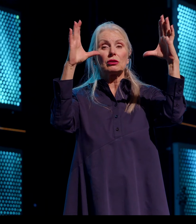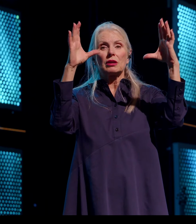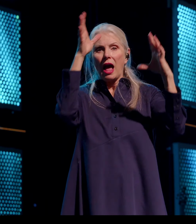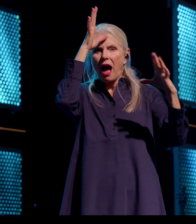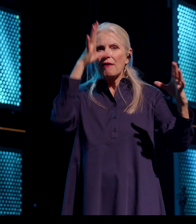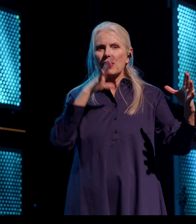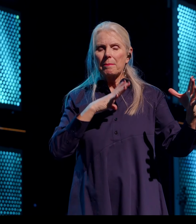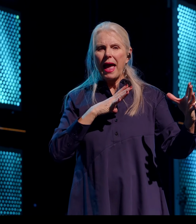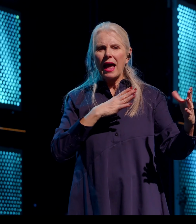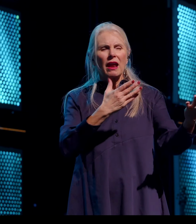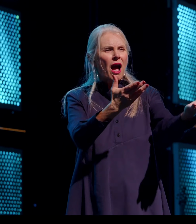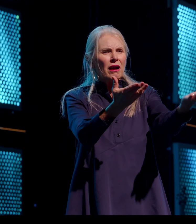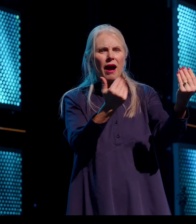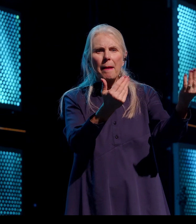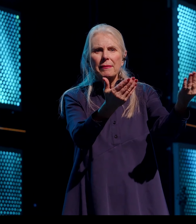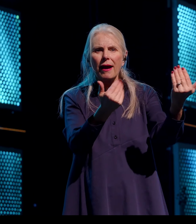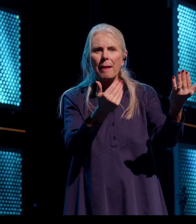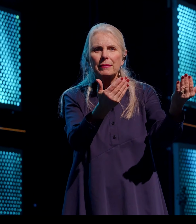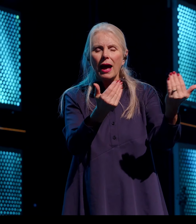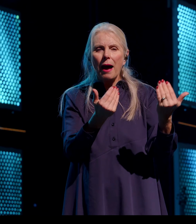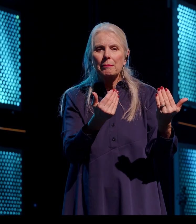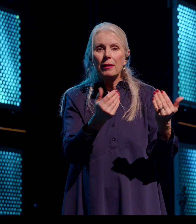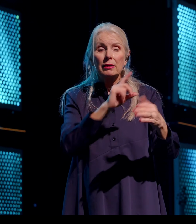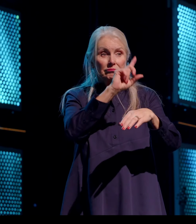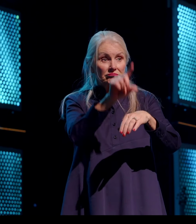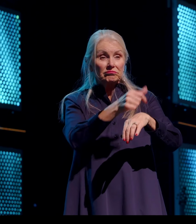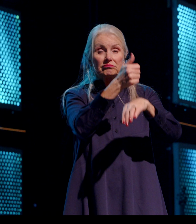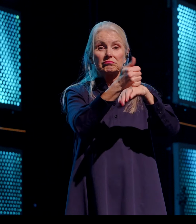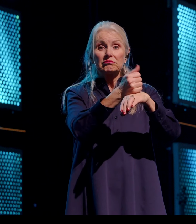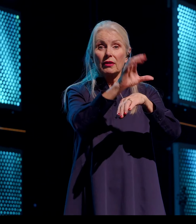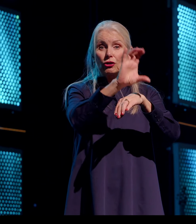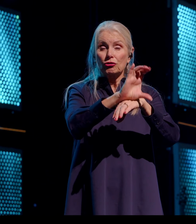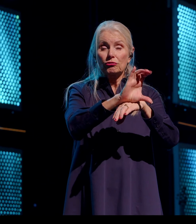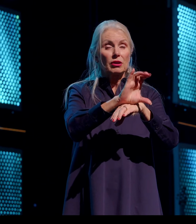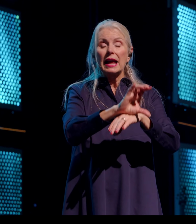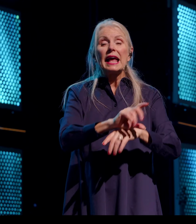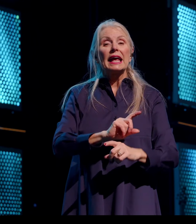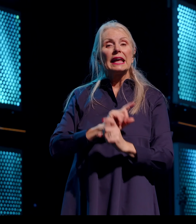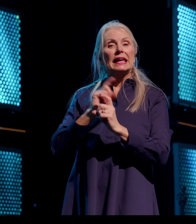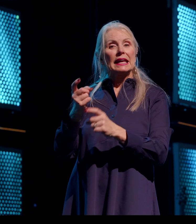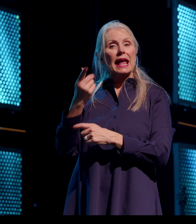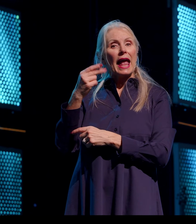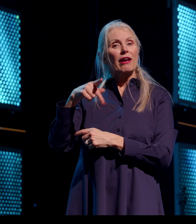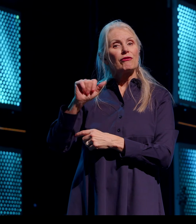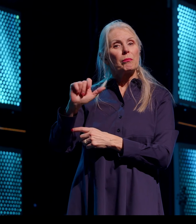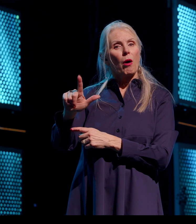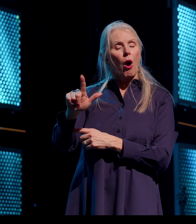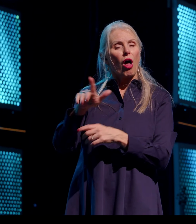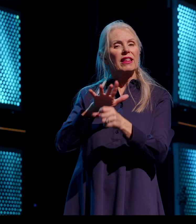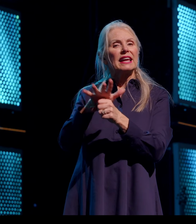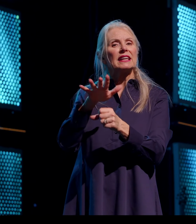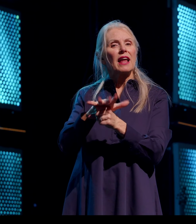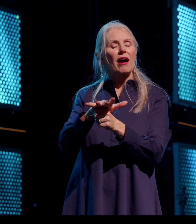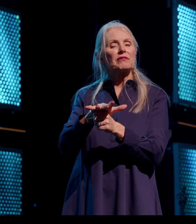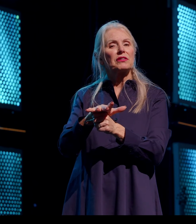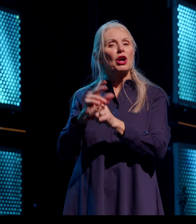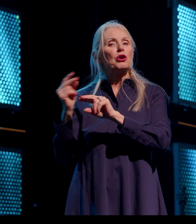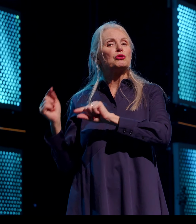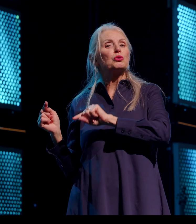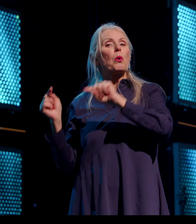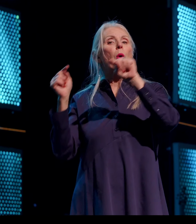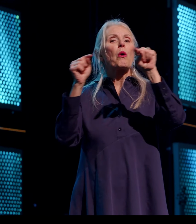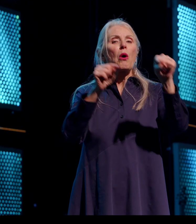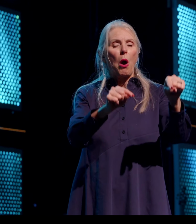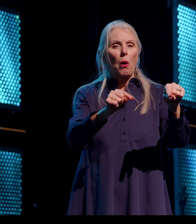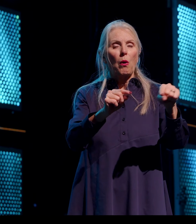and this is everything of how the church is going to start. No, he gave Paul and his team enough to just go and see what happens. God